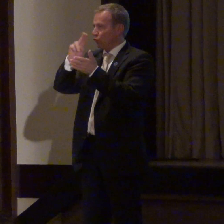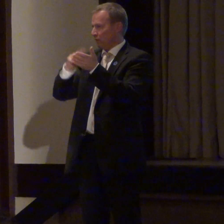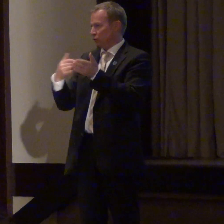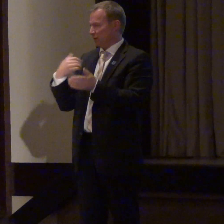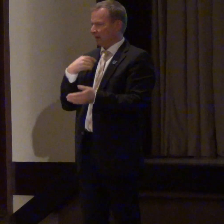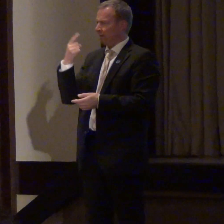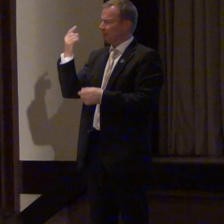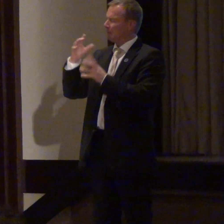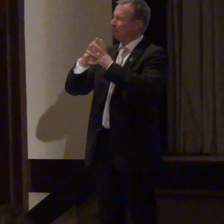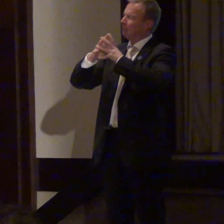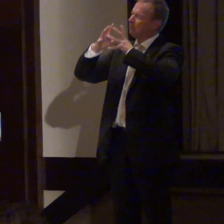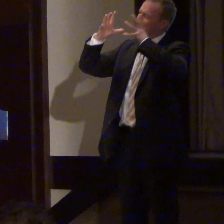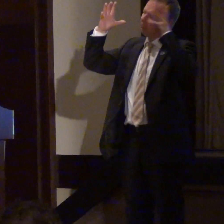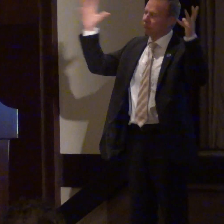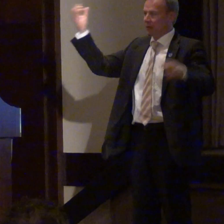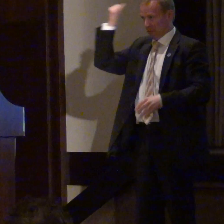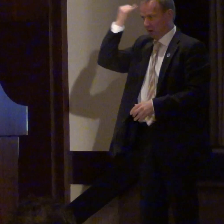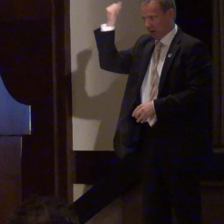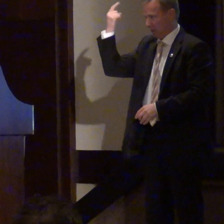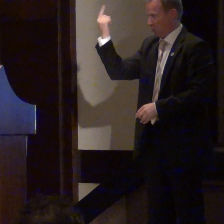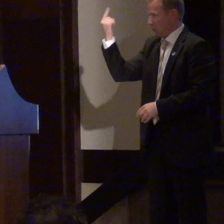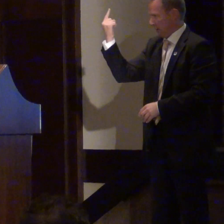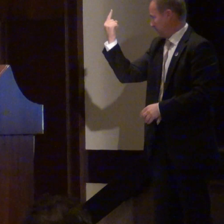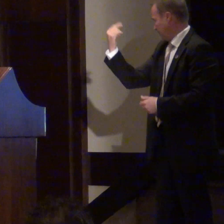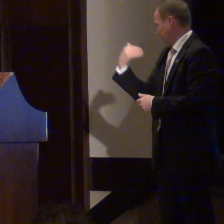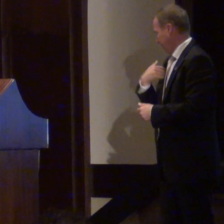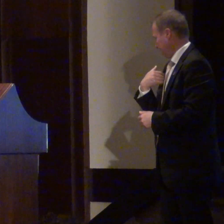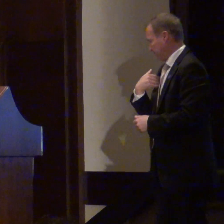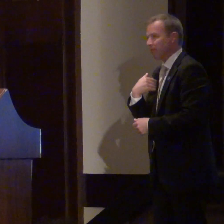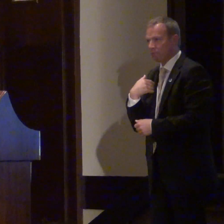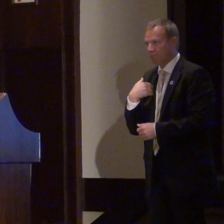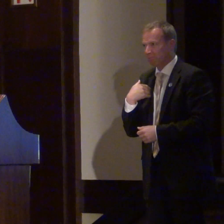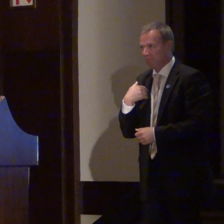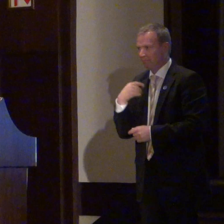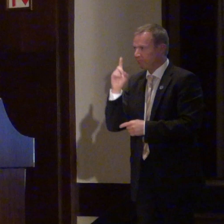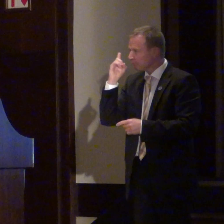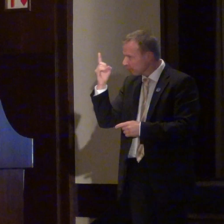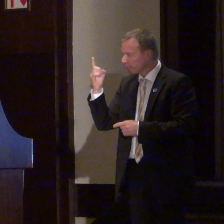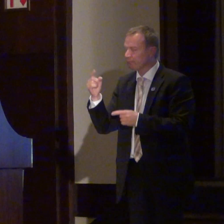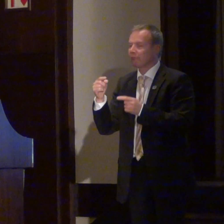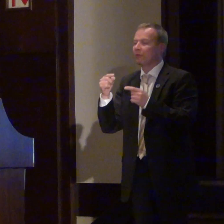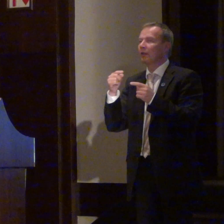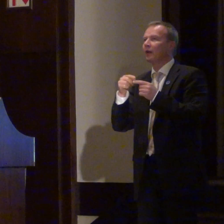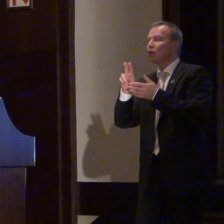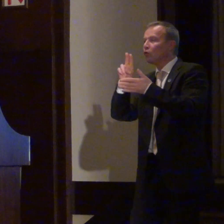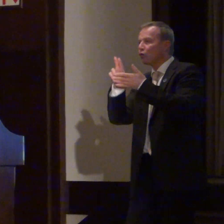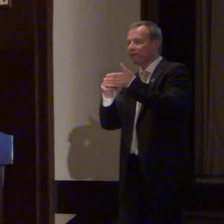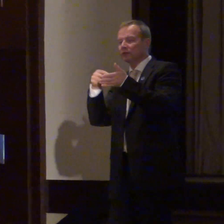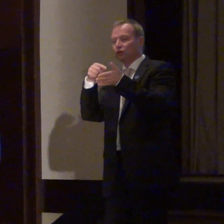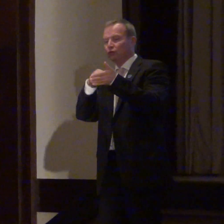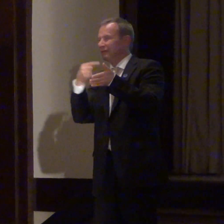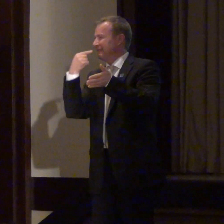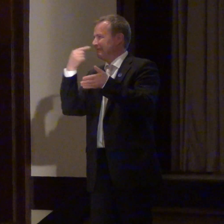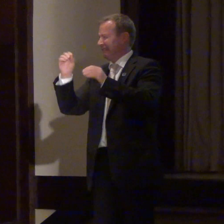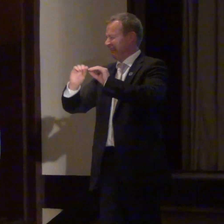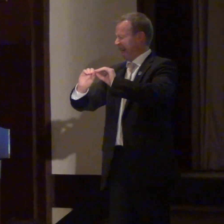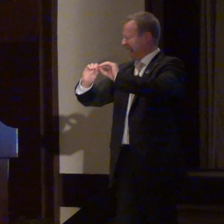As Colin has said in the UN Convention, one of the principal ideas contained within the